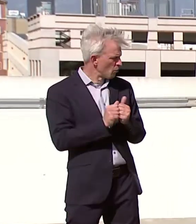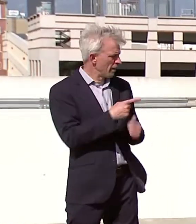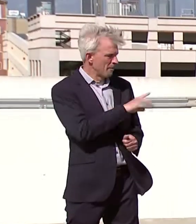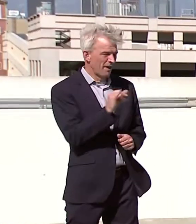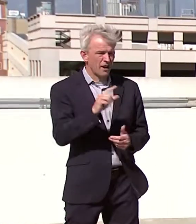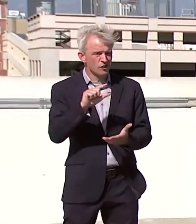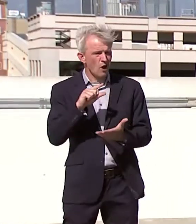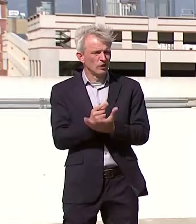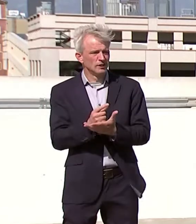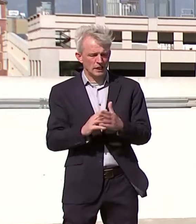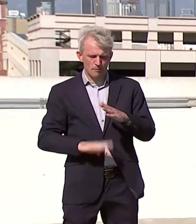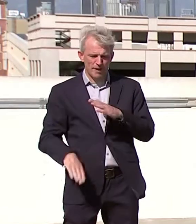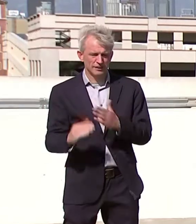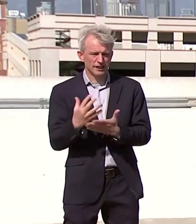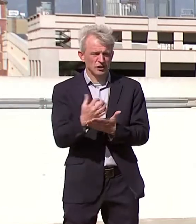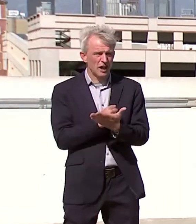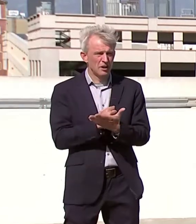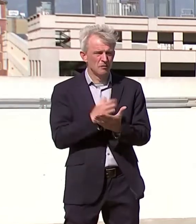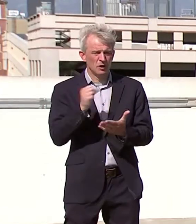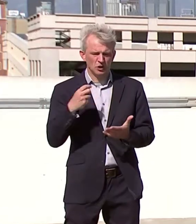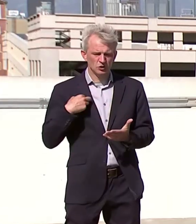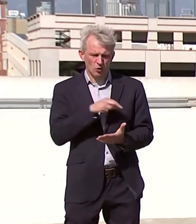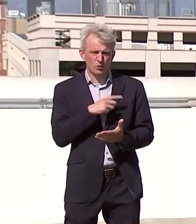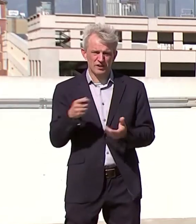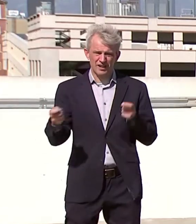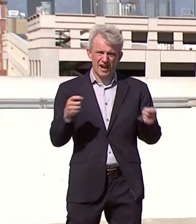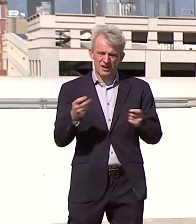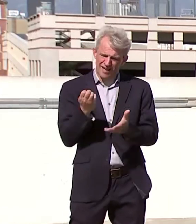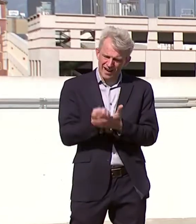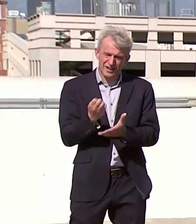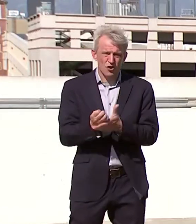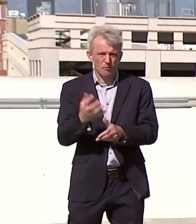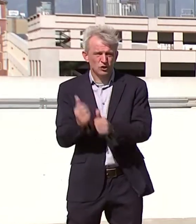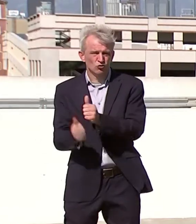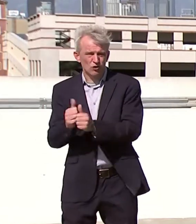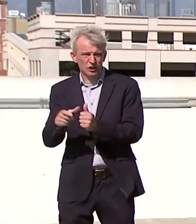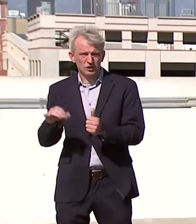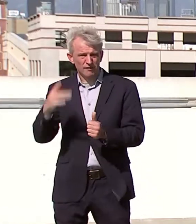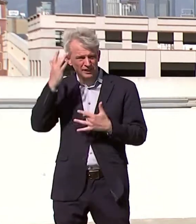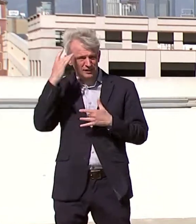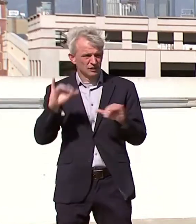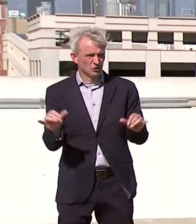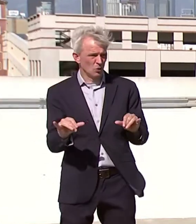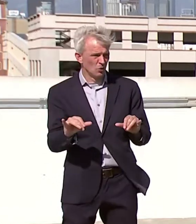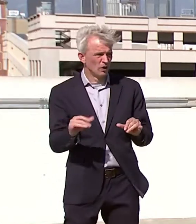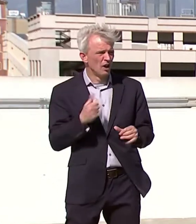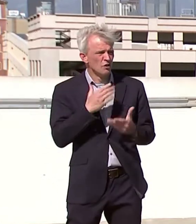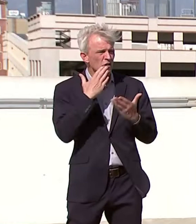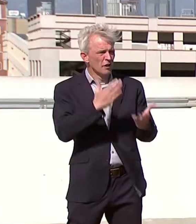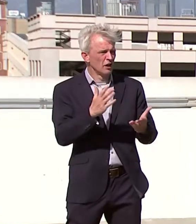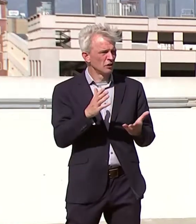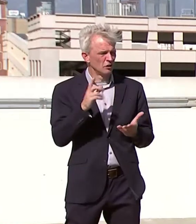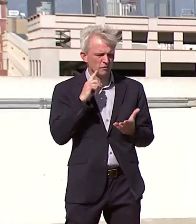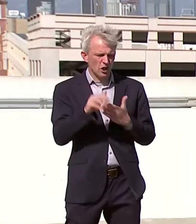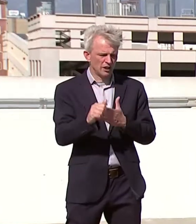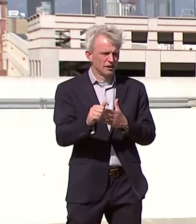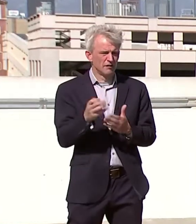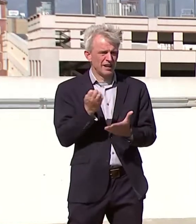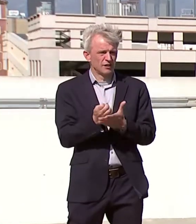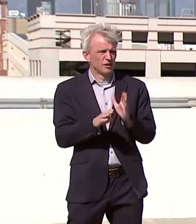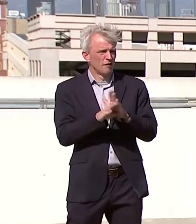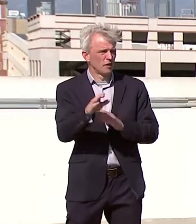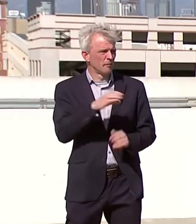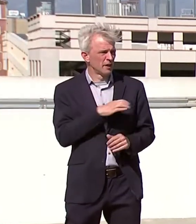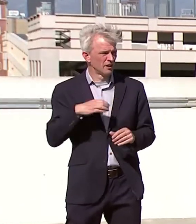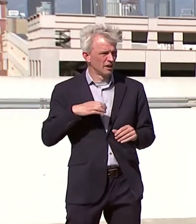income to make sure we deal with the economic devastation of this. And I want to thank him for his leadership as chair of our Economic Development Committee and City Council, as well